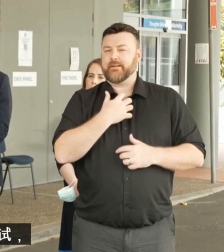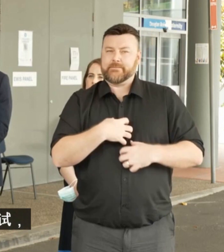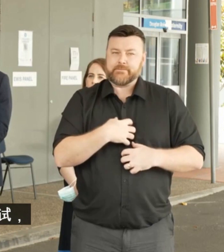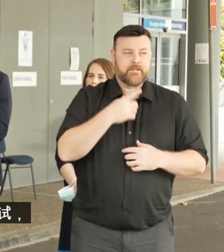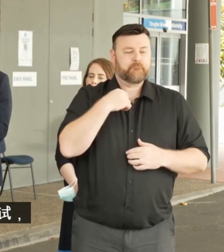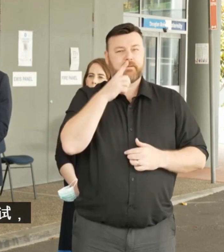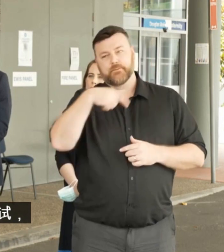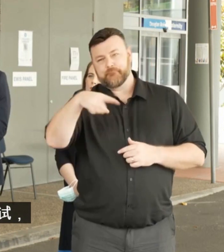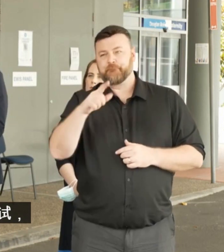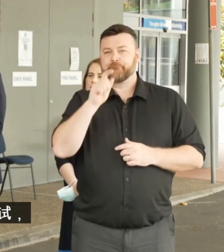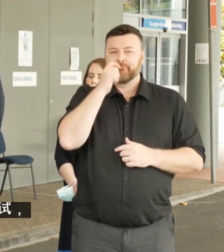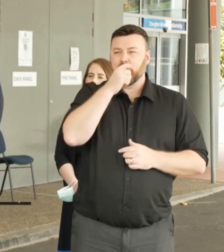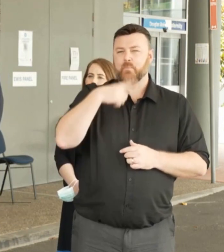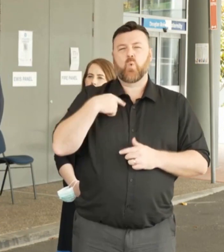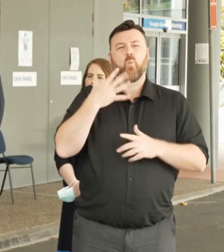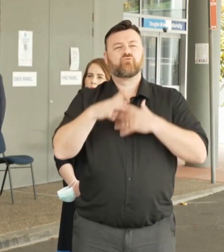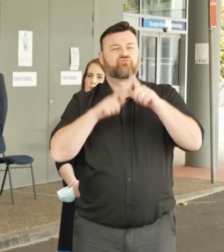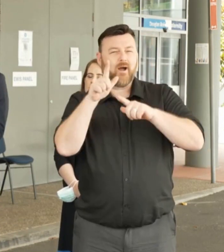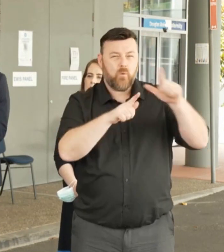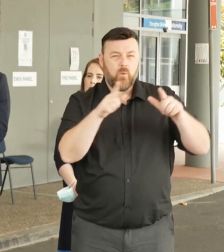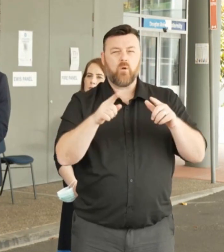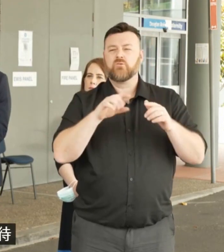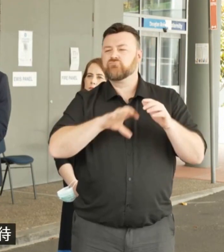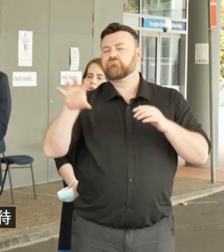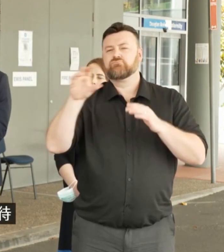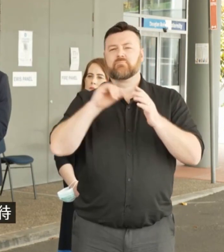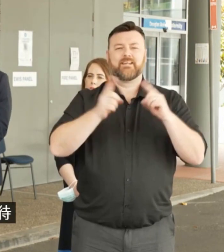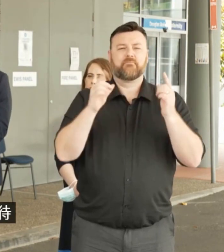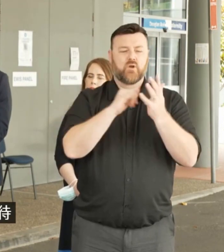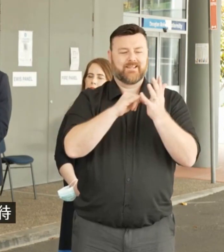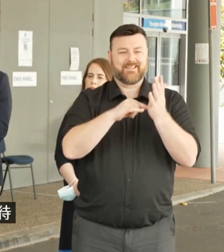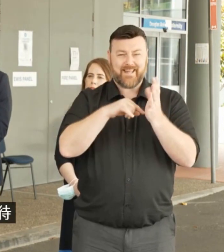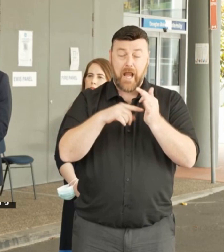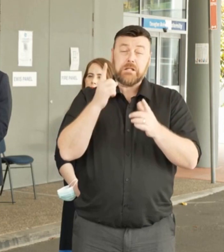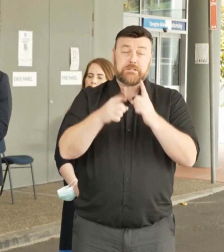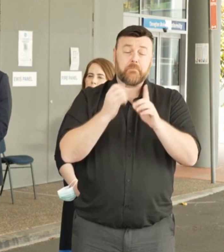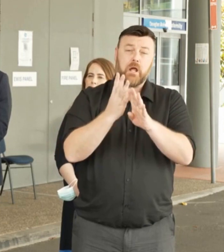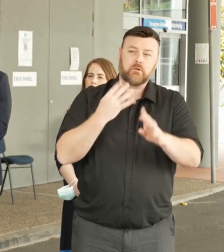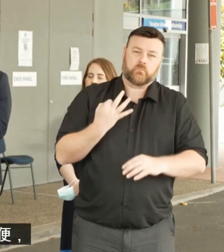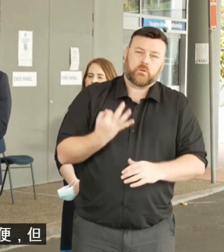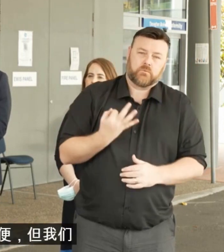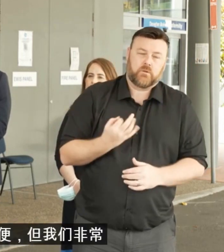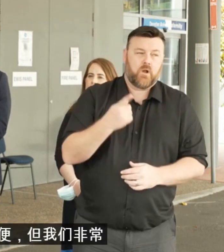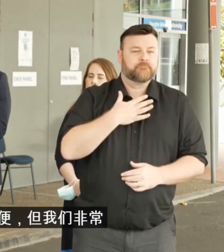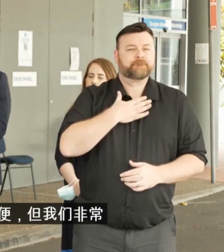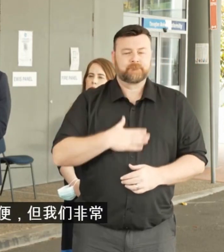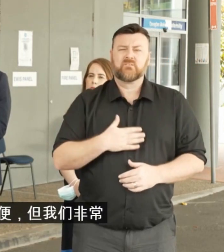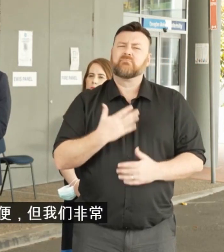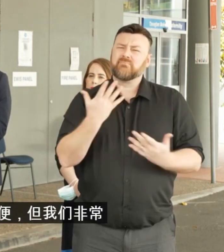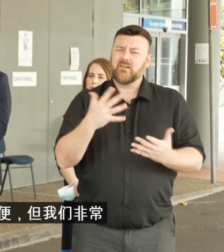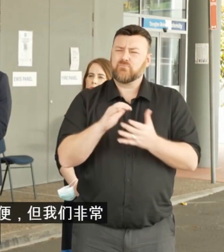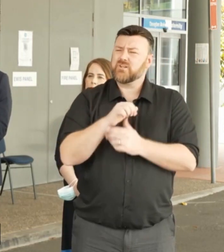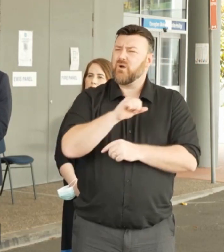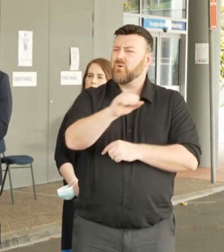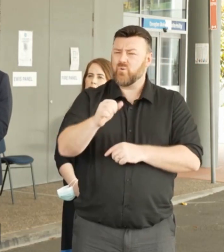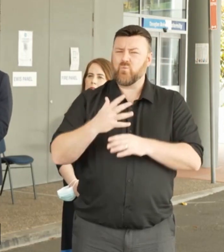those tests because they are travelling interstate, and in many instances there are wait times, and we know that's been an inconvenience for many, but we very much appreciate the